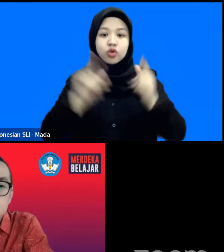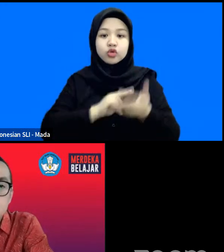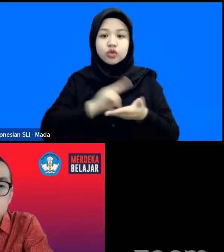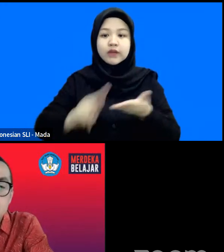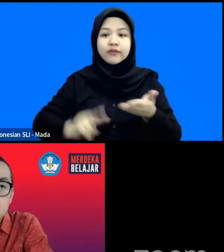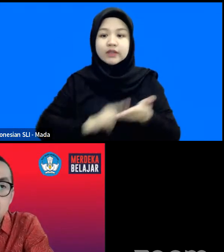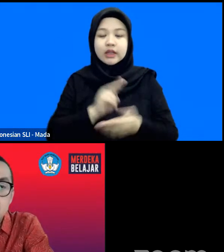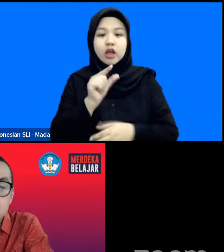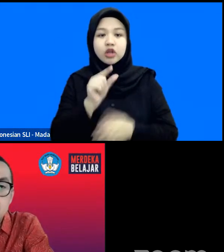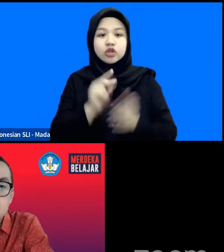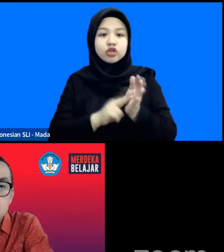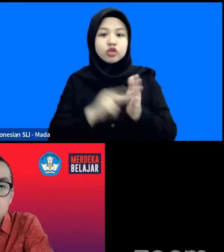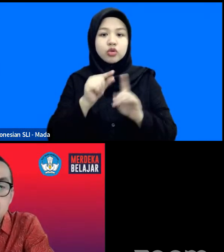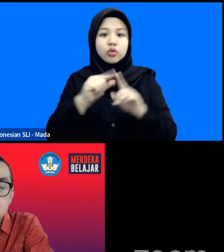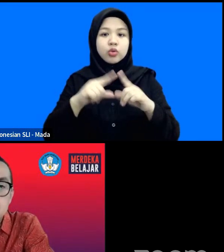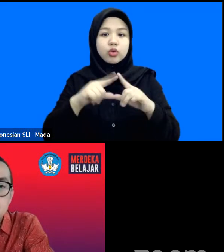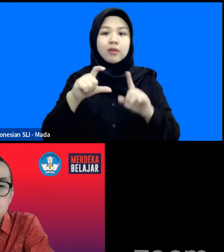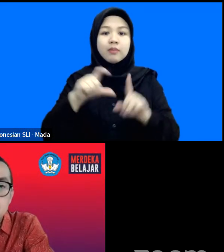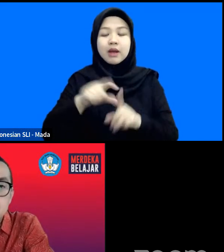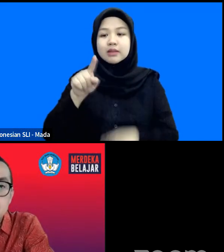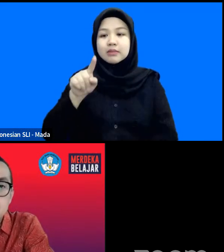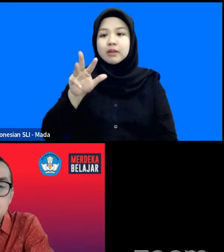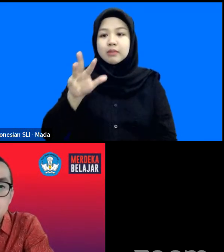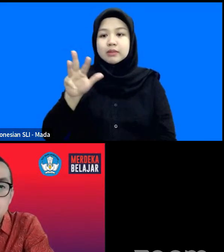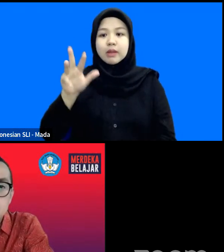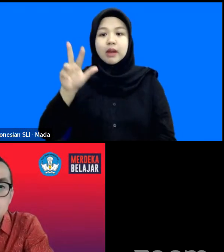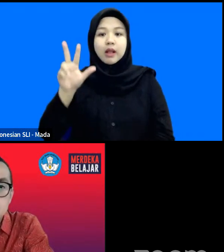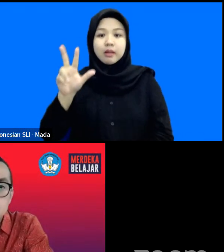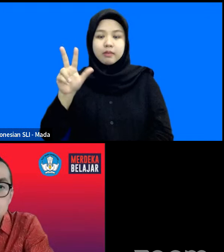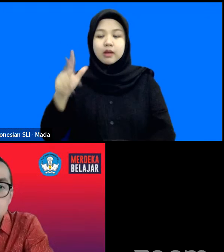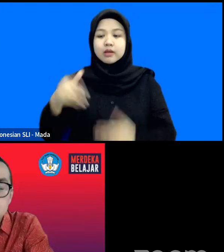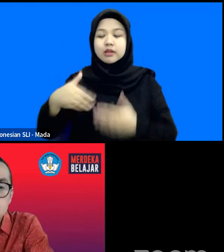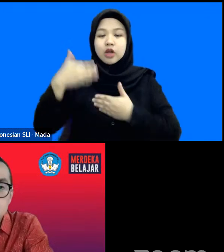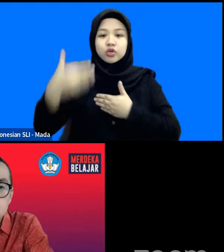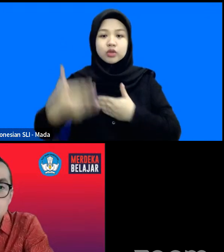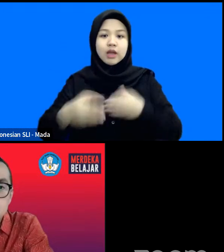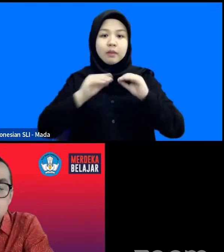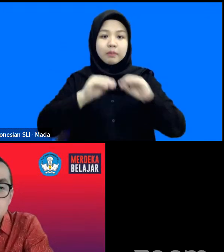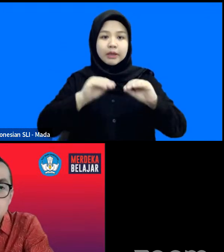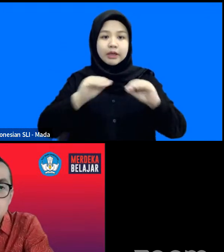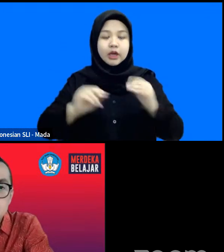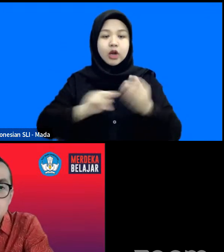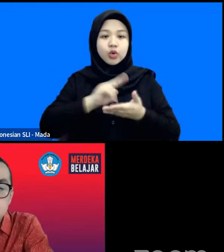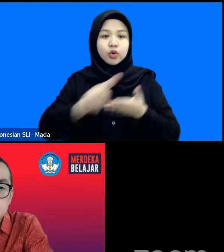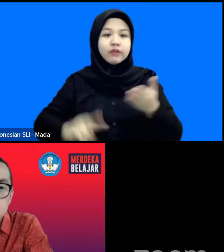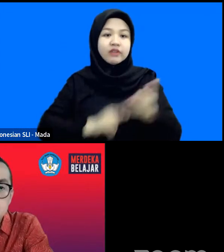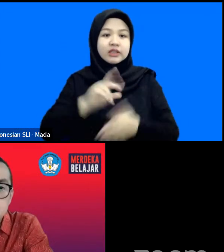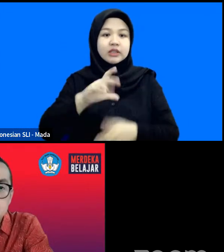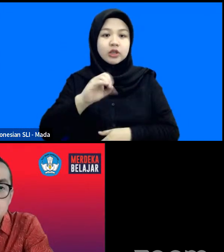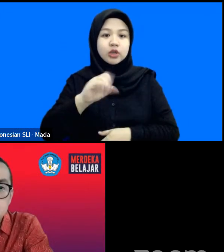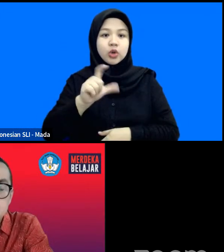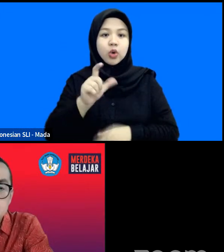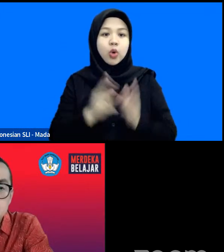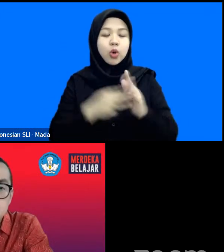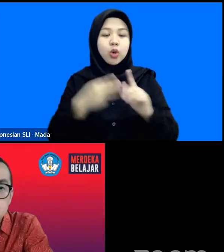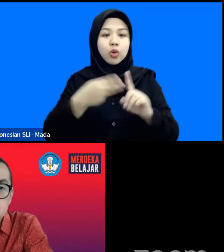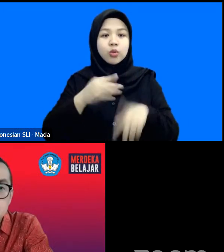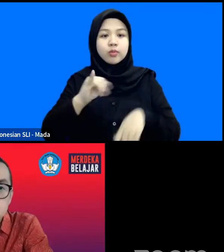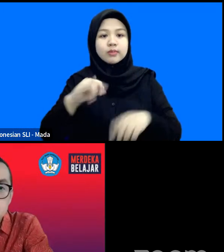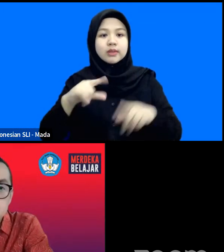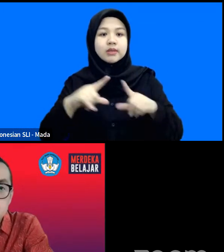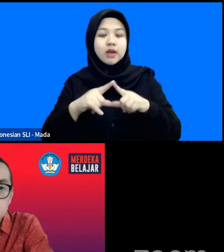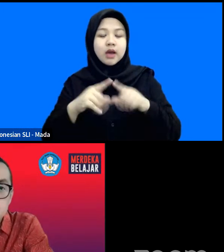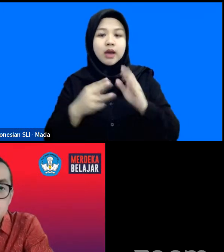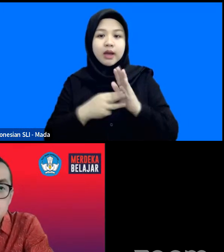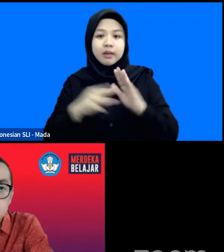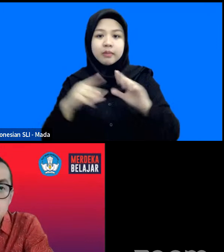College, Columbia University in New York, and earned two degrees, namely Master of Arts in Secondary Education, and then a Master of